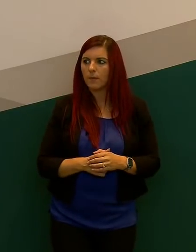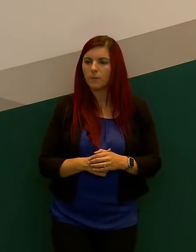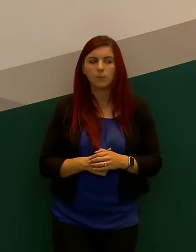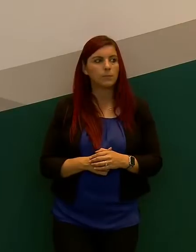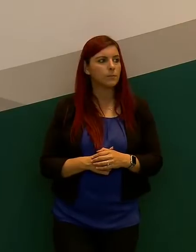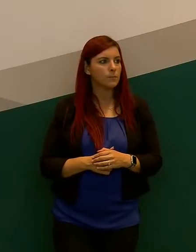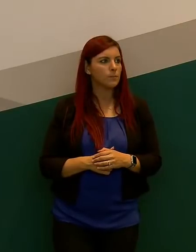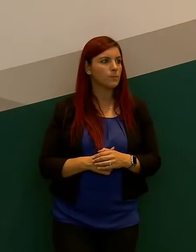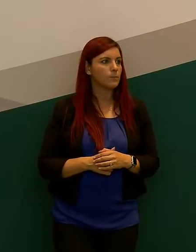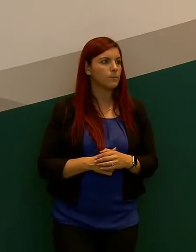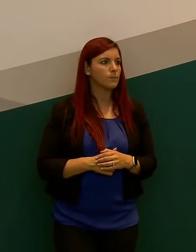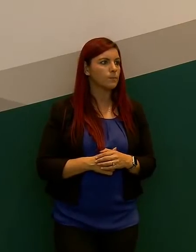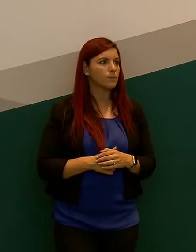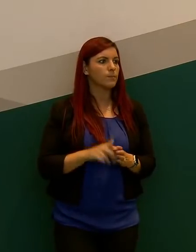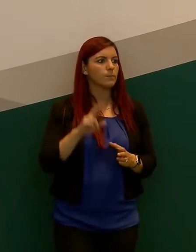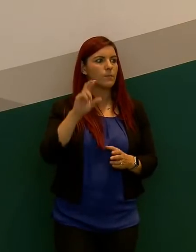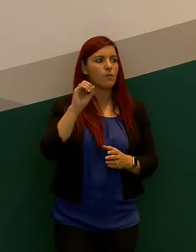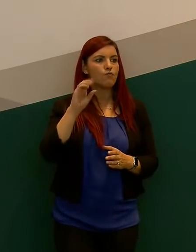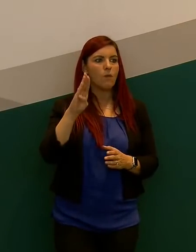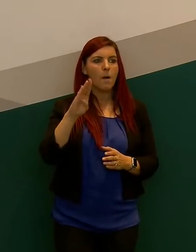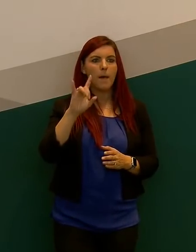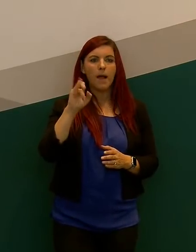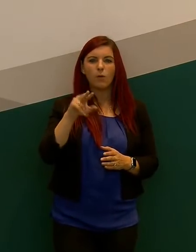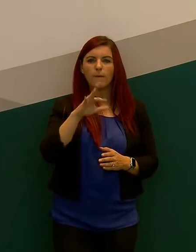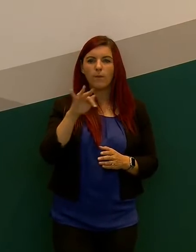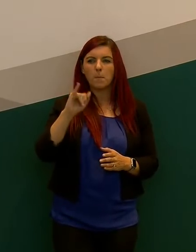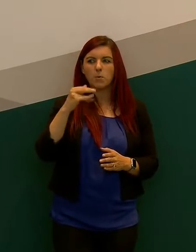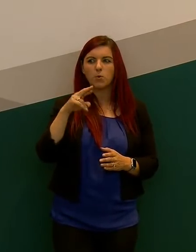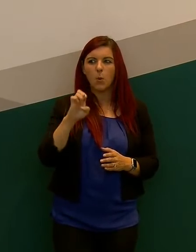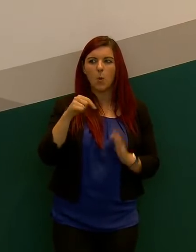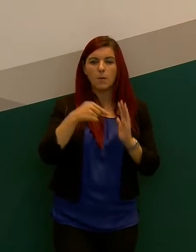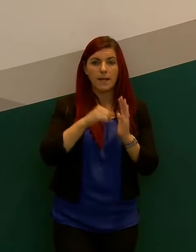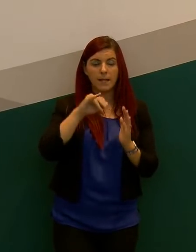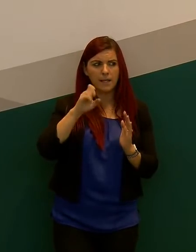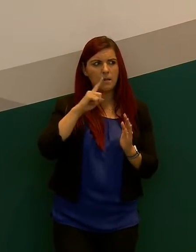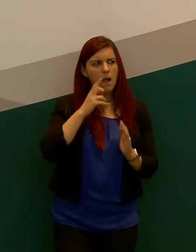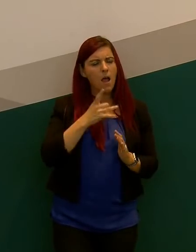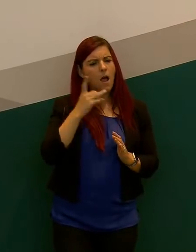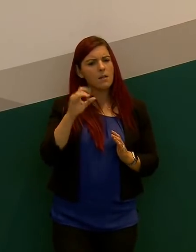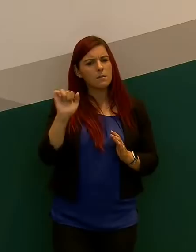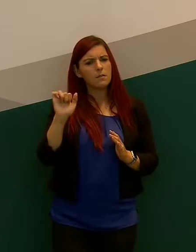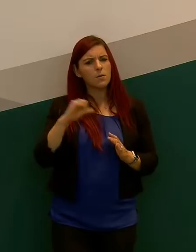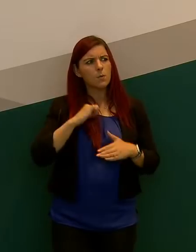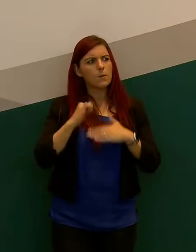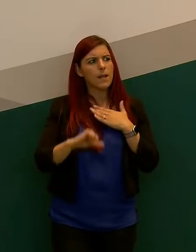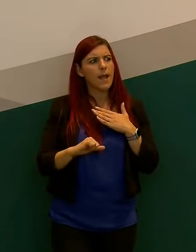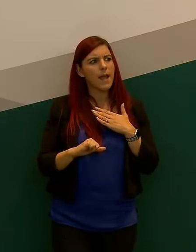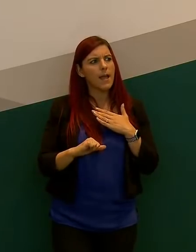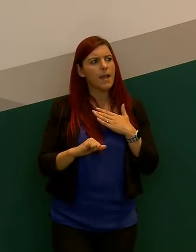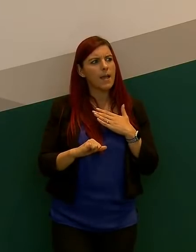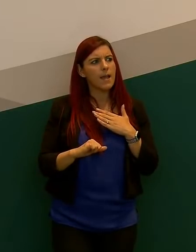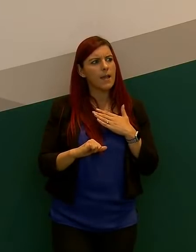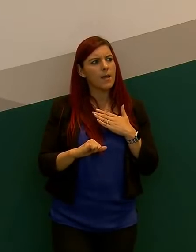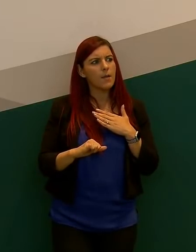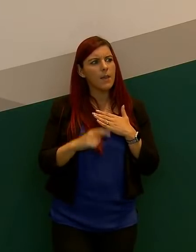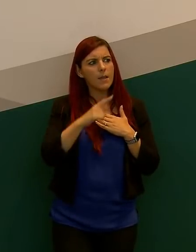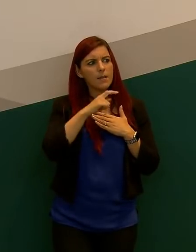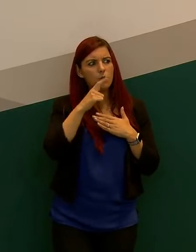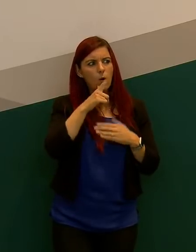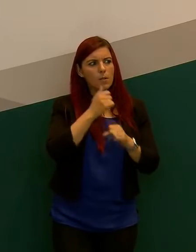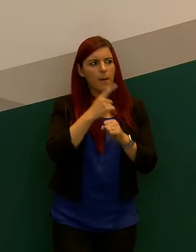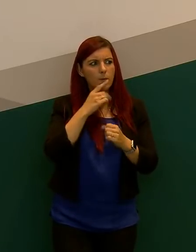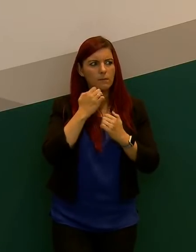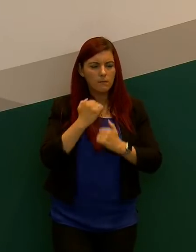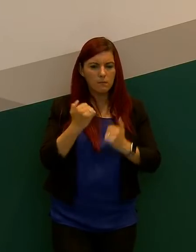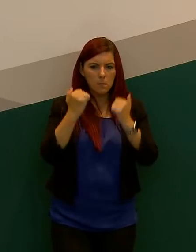you. Rob O'Hanrahan, Geodoty. Can I ask, Scotland today announced they would be making face coverings mandatory in retail outlets from